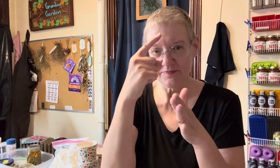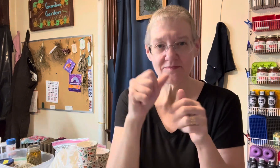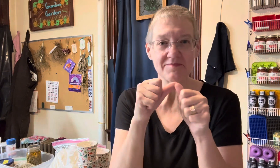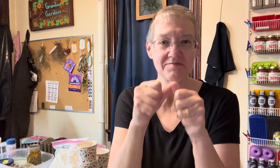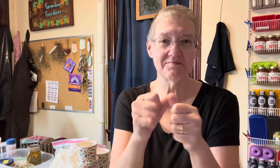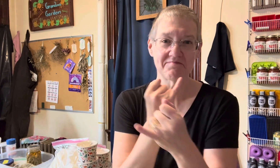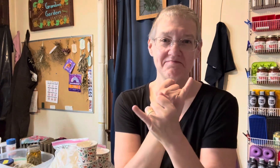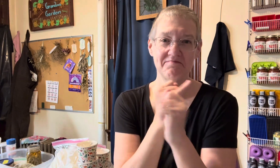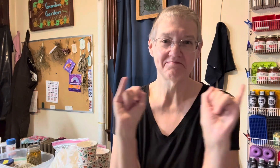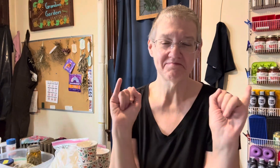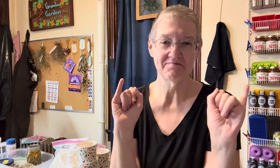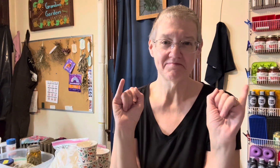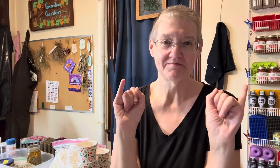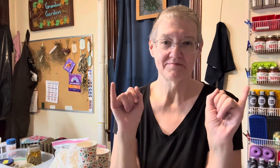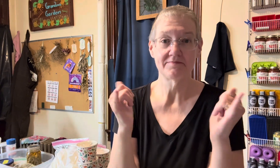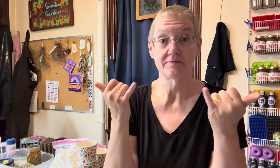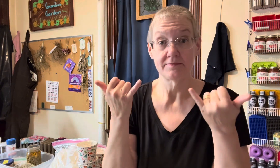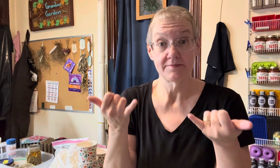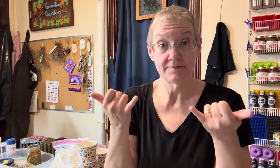we age is key to staying independent.